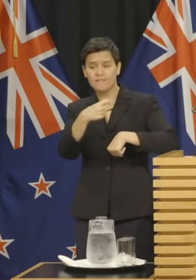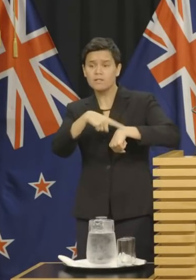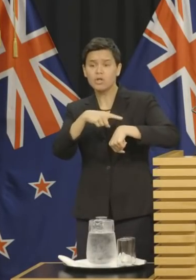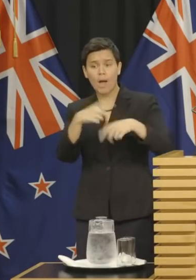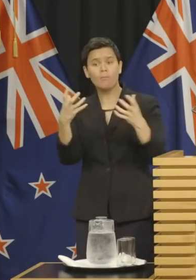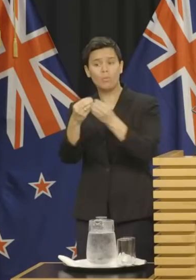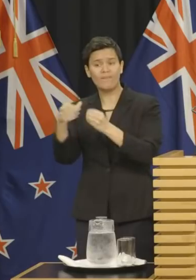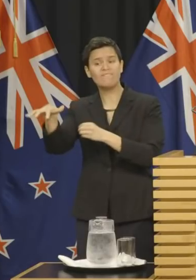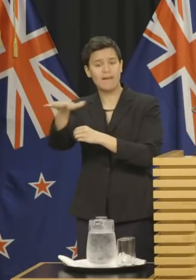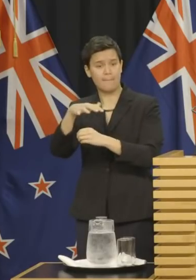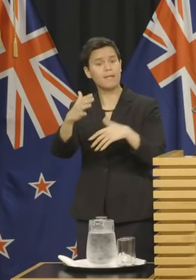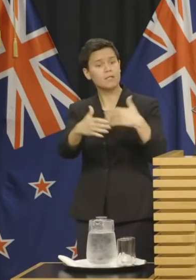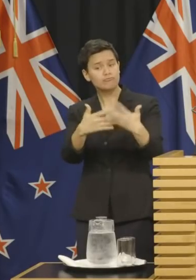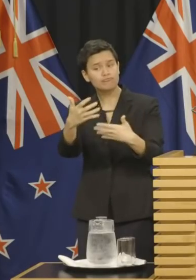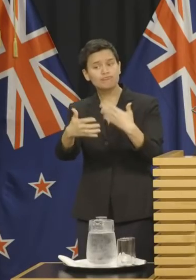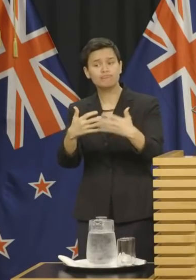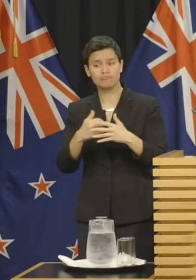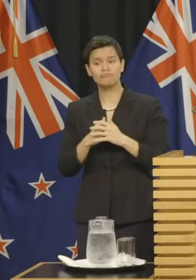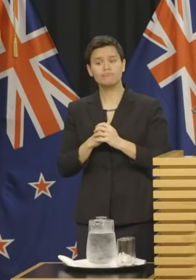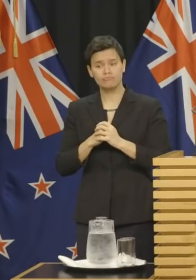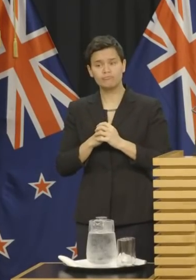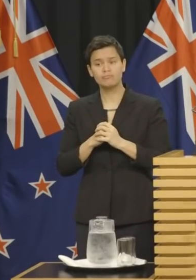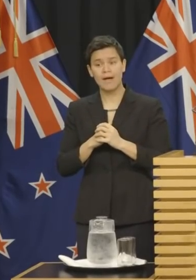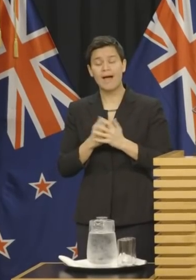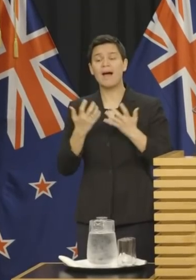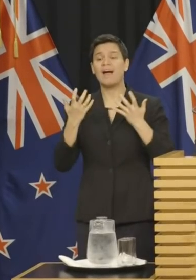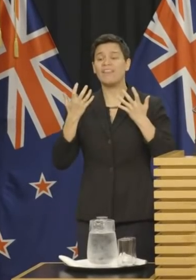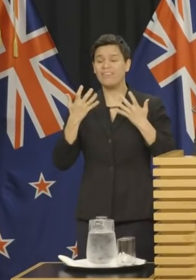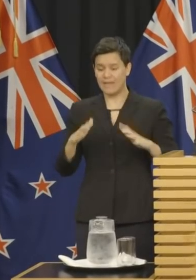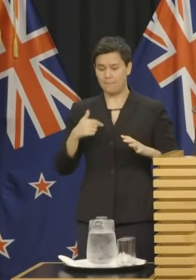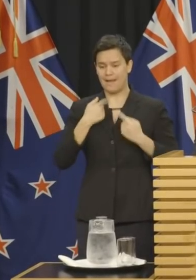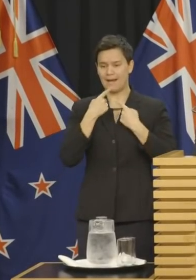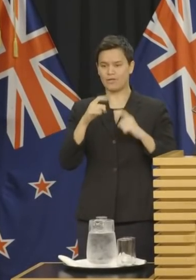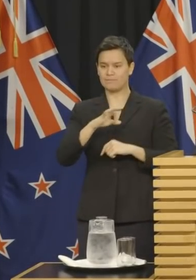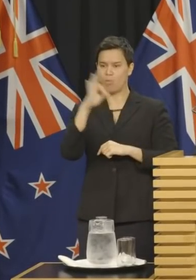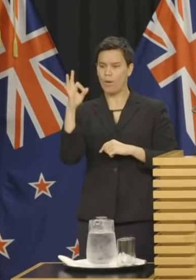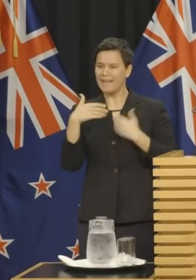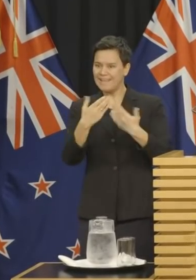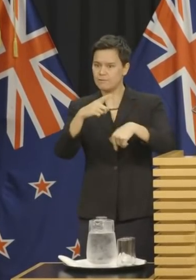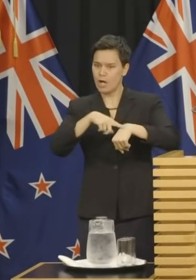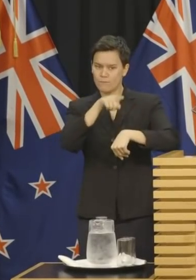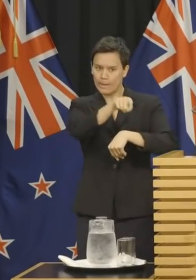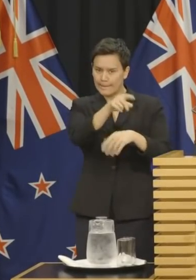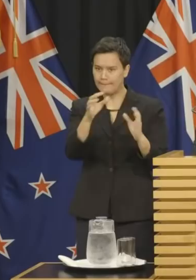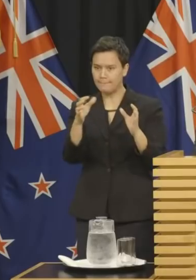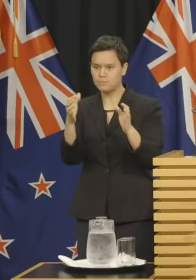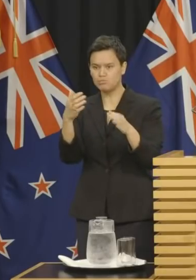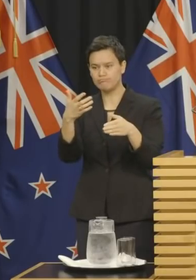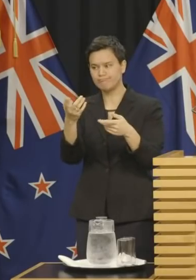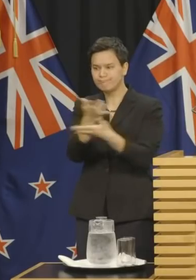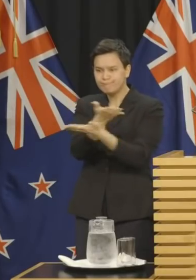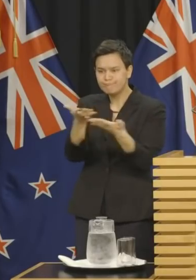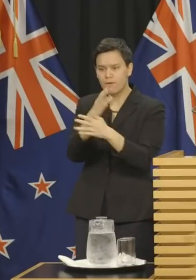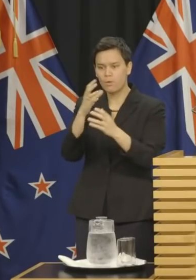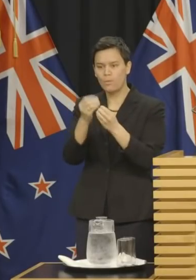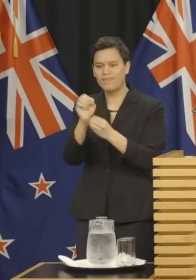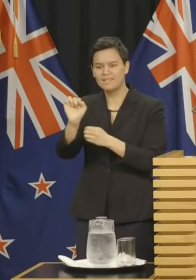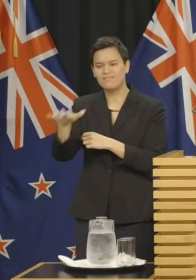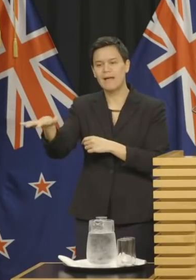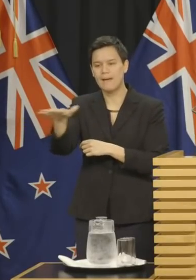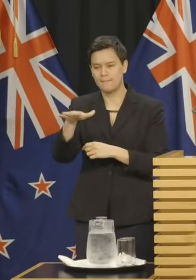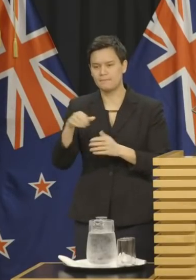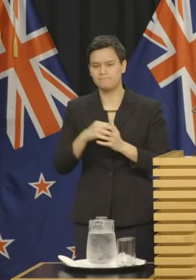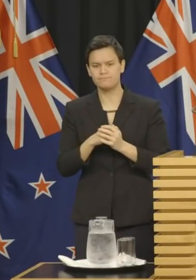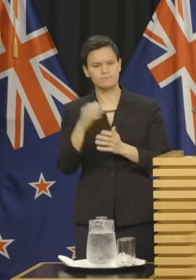time with his family over the course of the evening before making this announcement this morning. You said that you weren't aware of